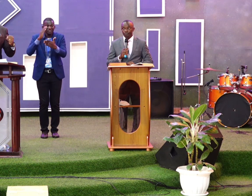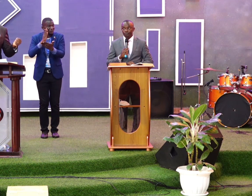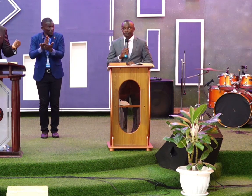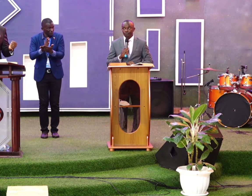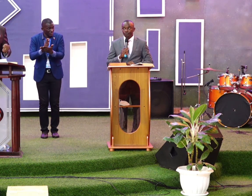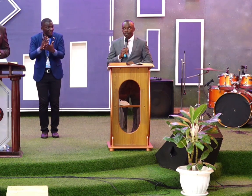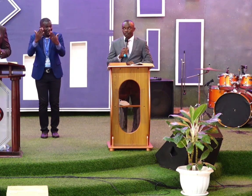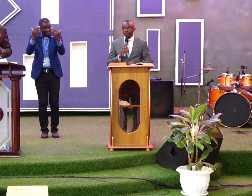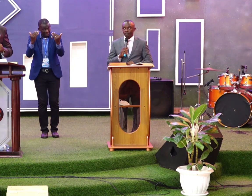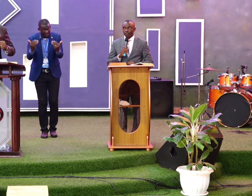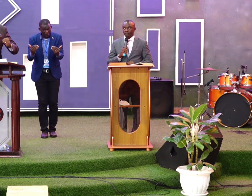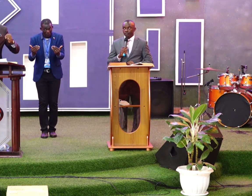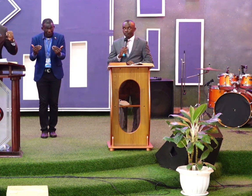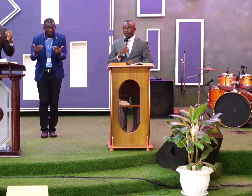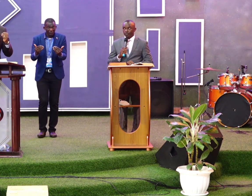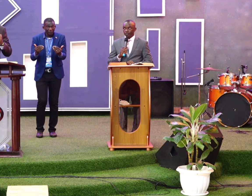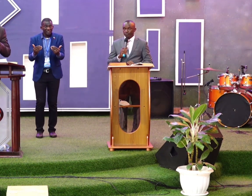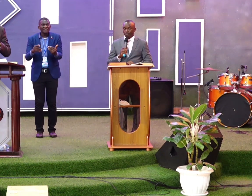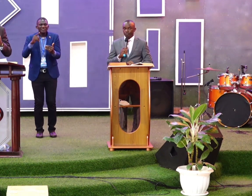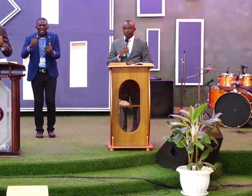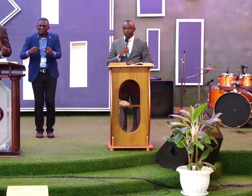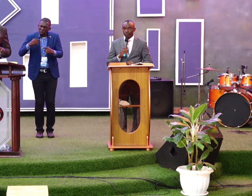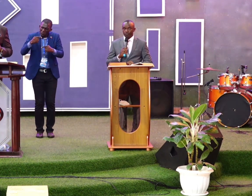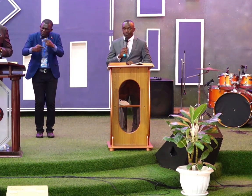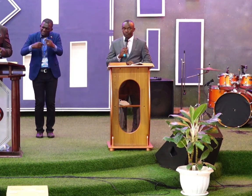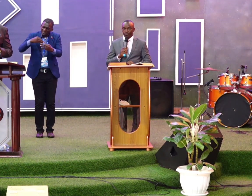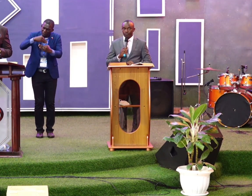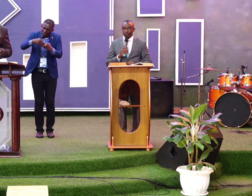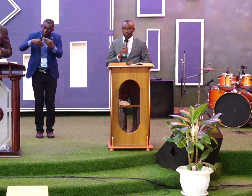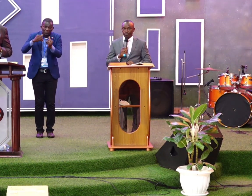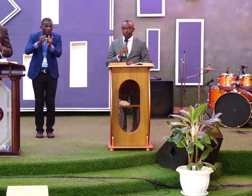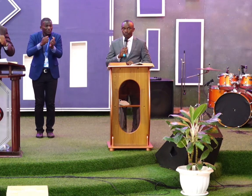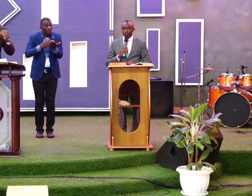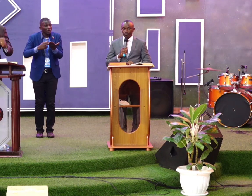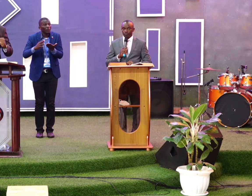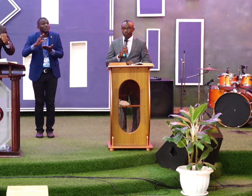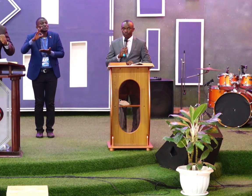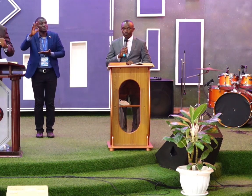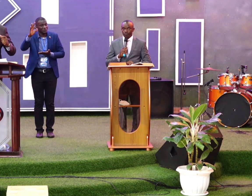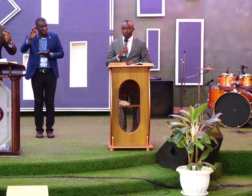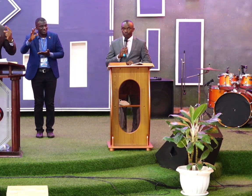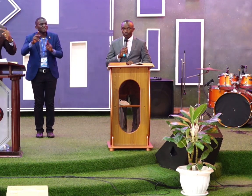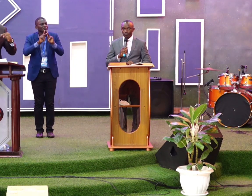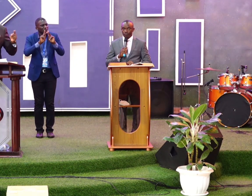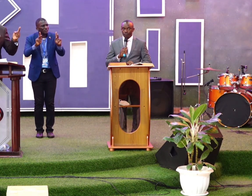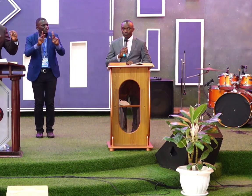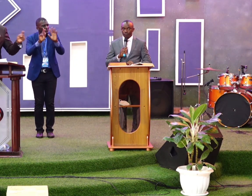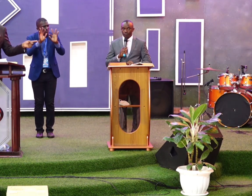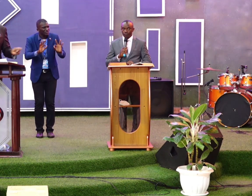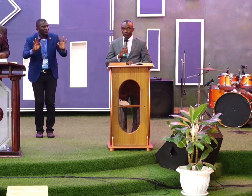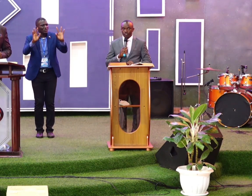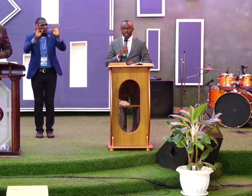actually I would say this sentence, that constant fellowship with the Holy Spirit is essential for our